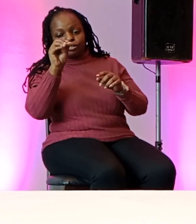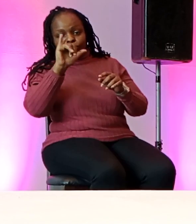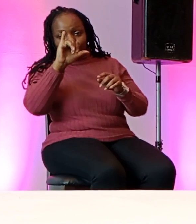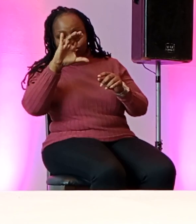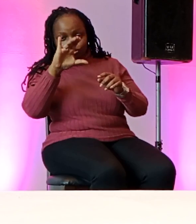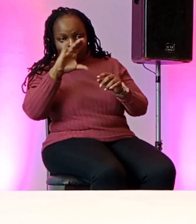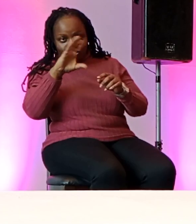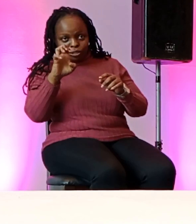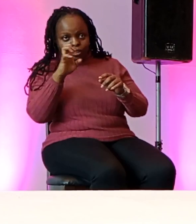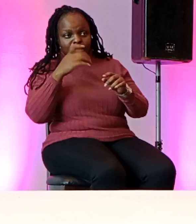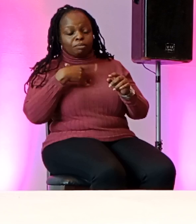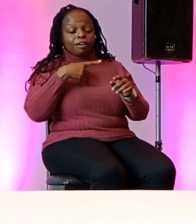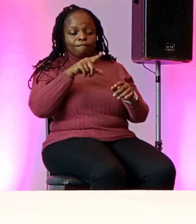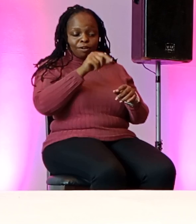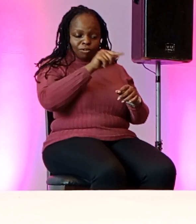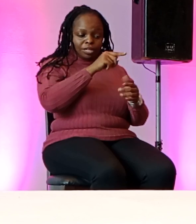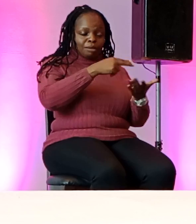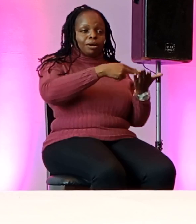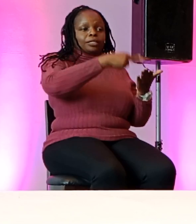High Court.